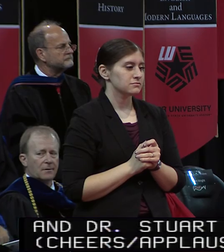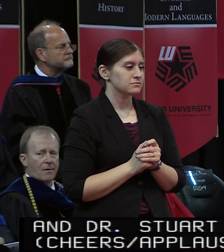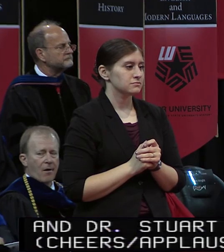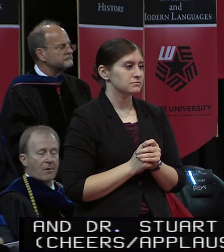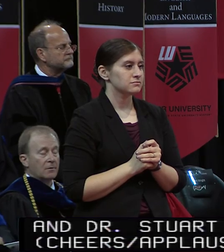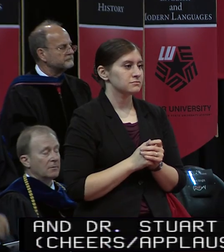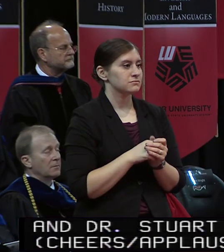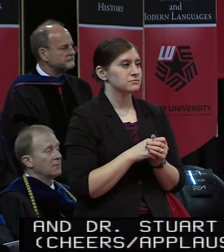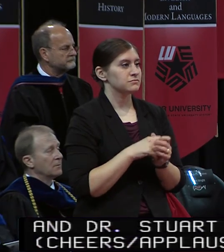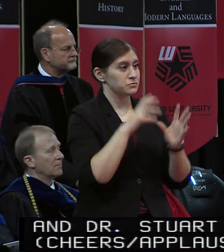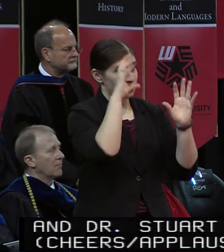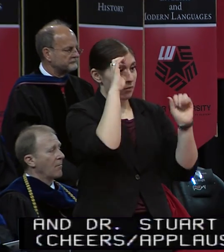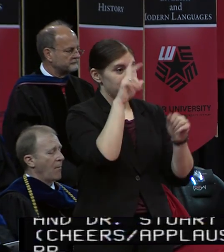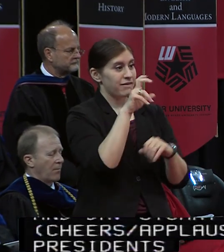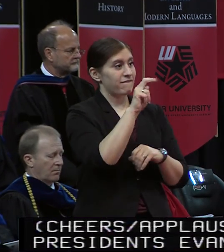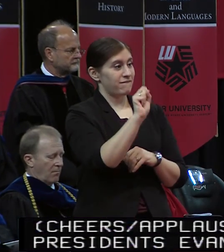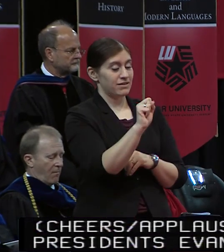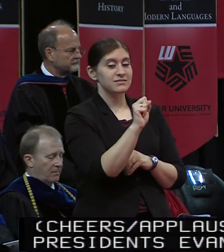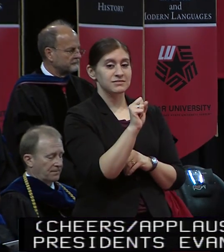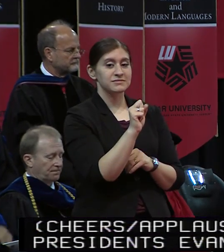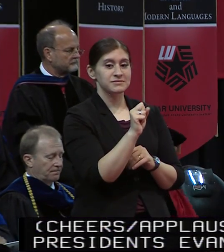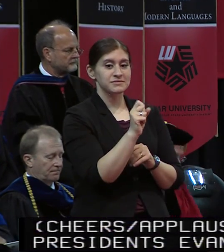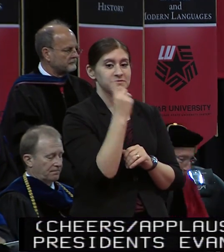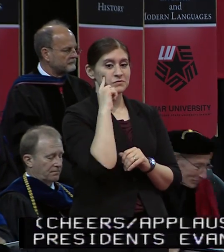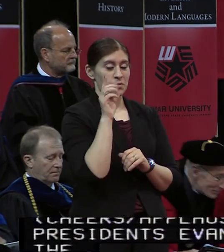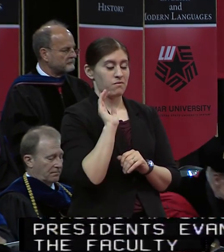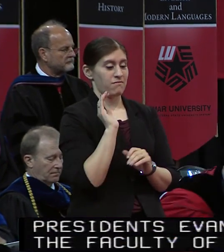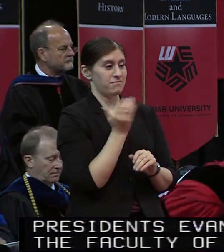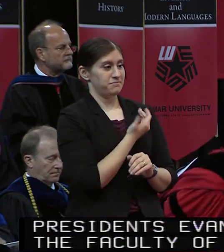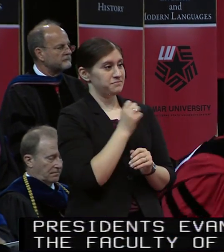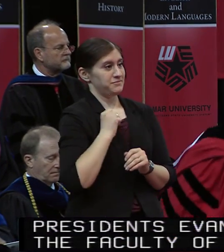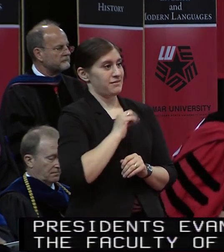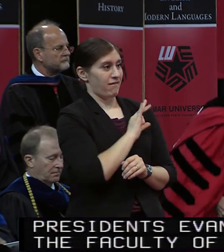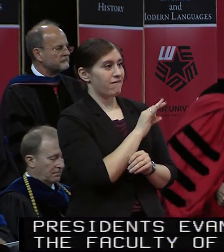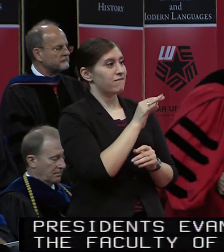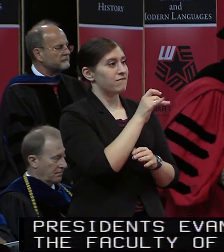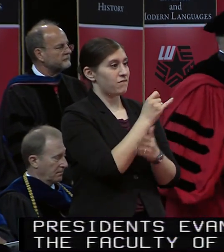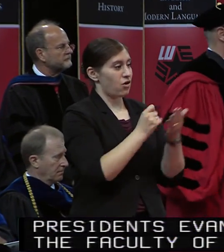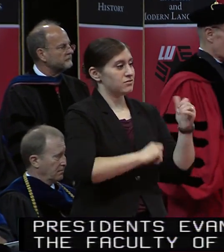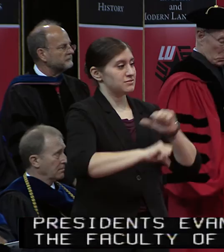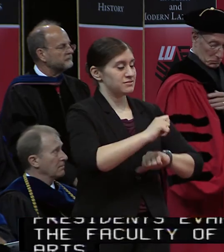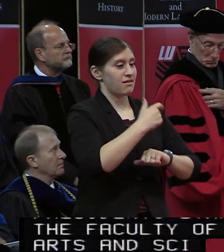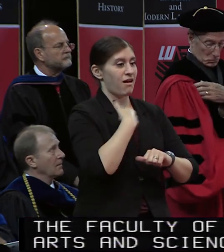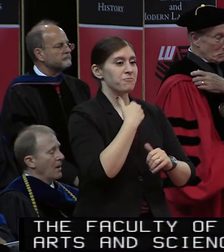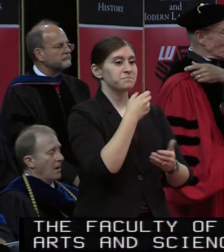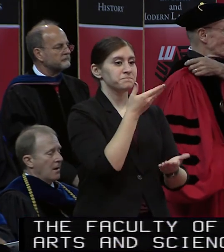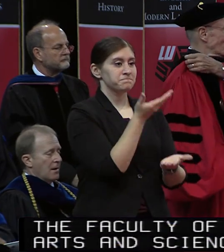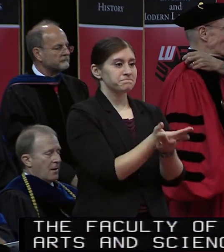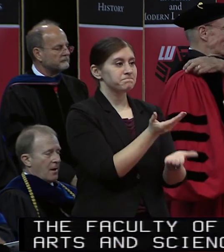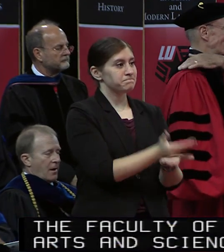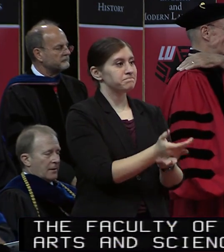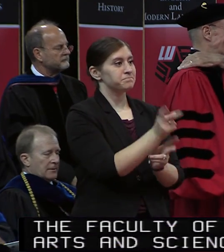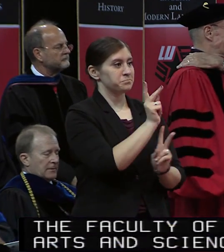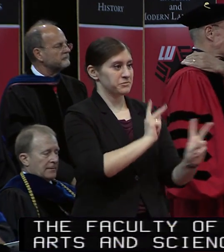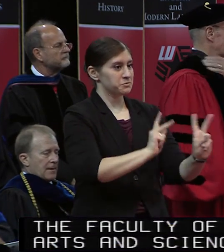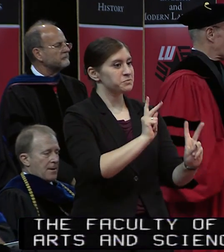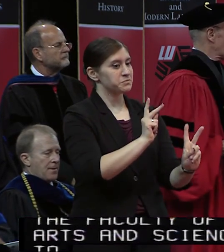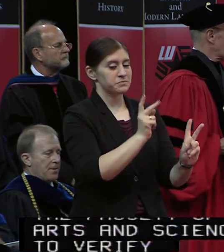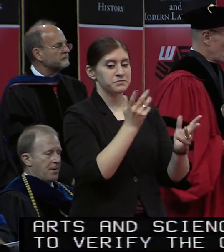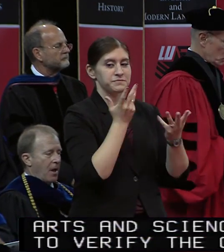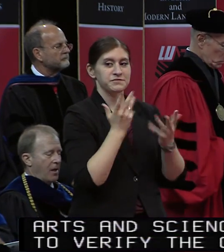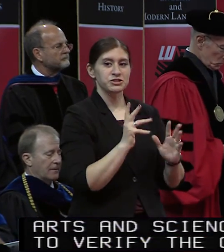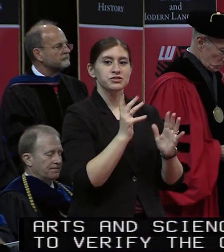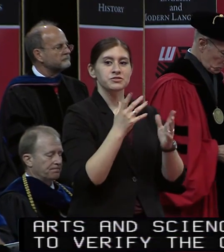President Evans, on behalf of the faculty of the College of Arts and Sciences, I am pleased to verify the candidates who have met all